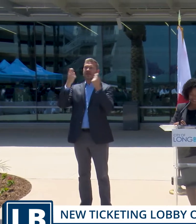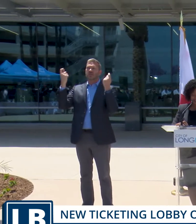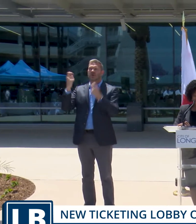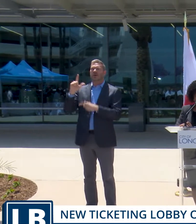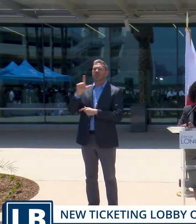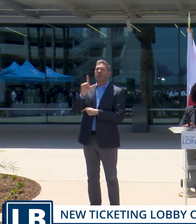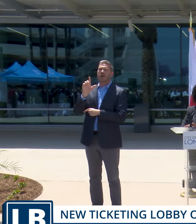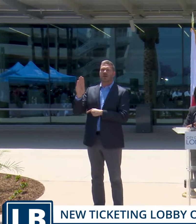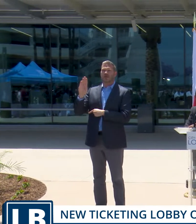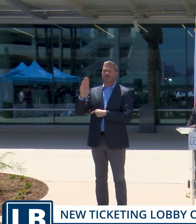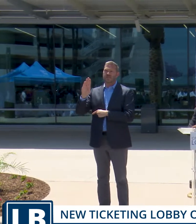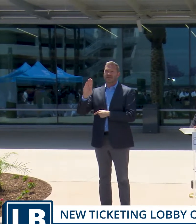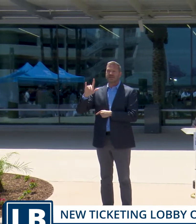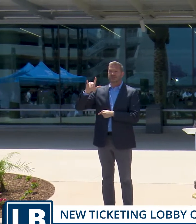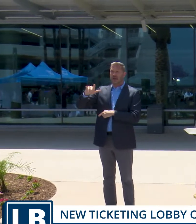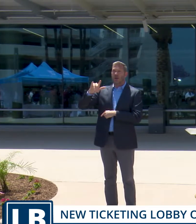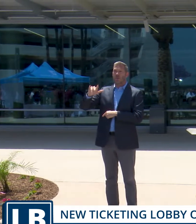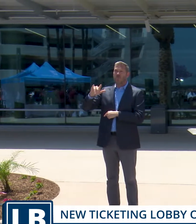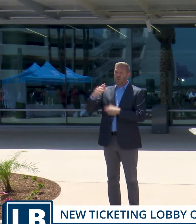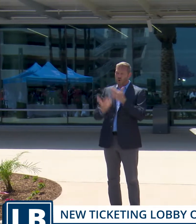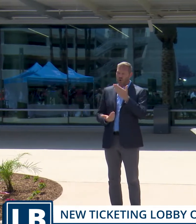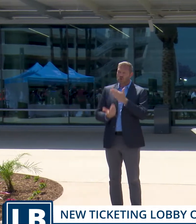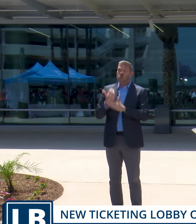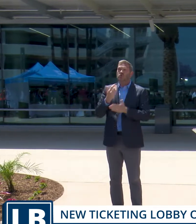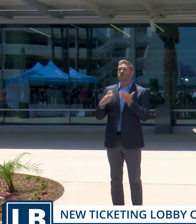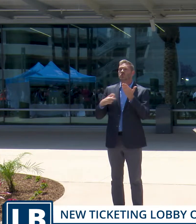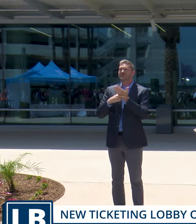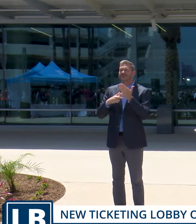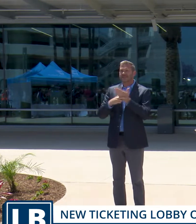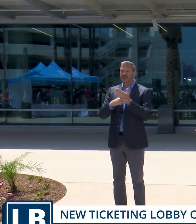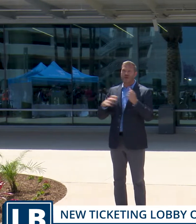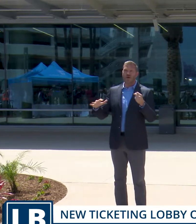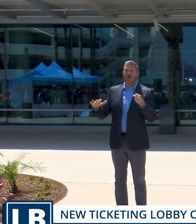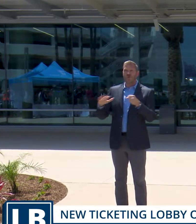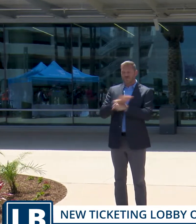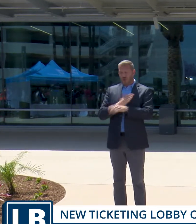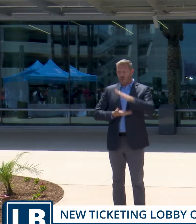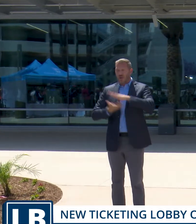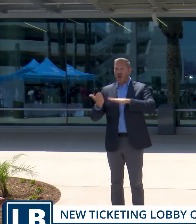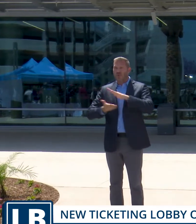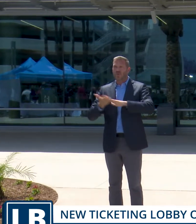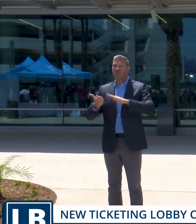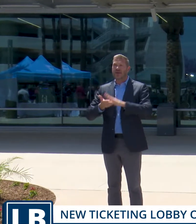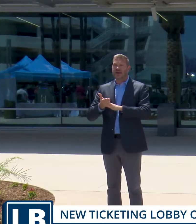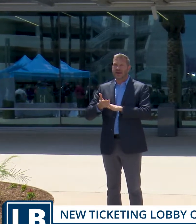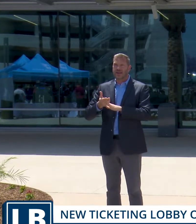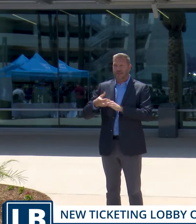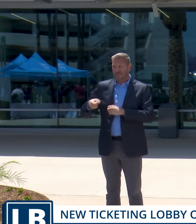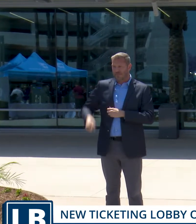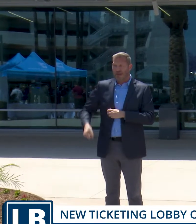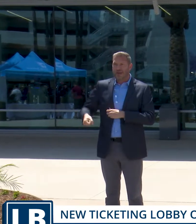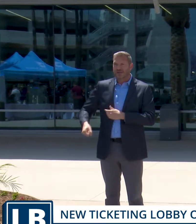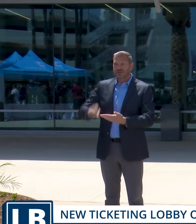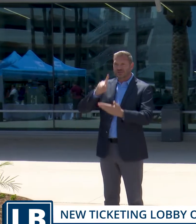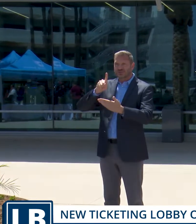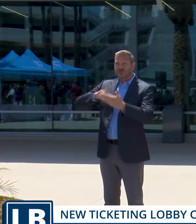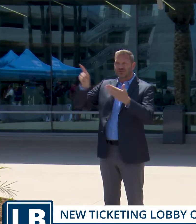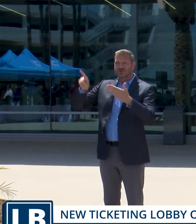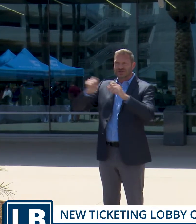new ticketing lobby and fully automated checked baggage inspection system facility, or